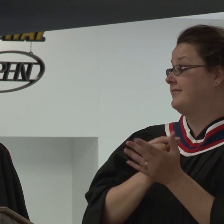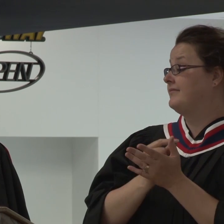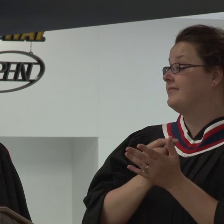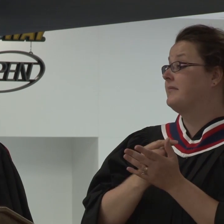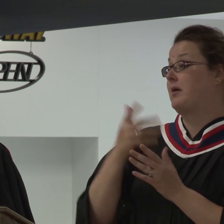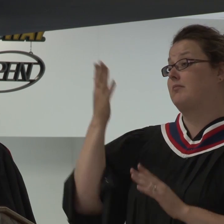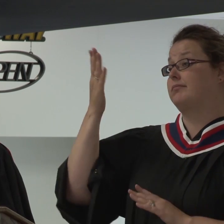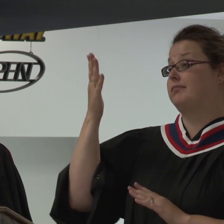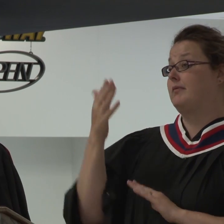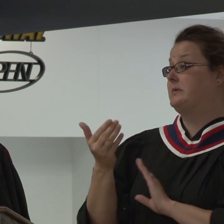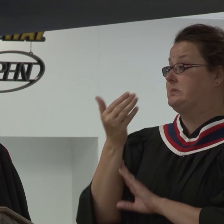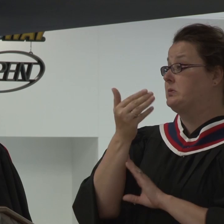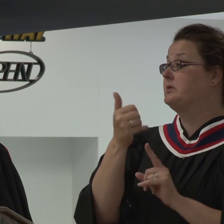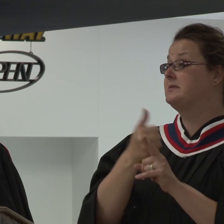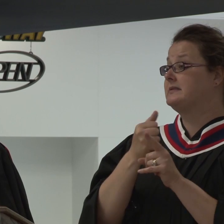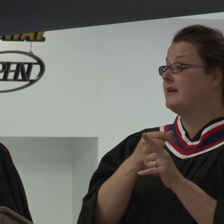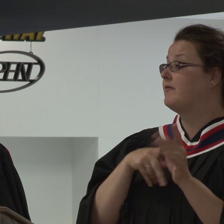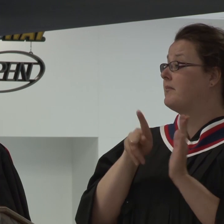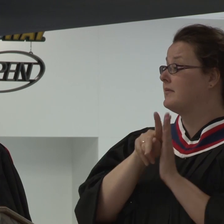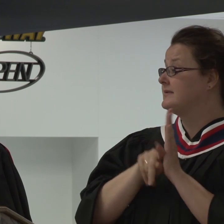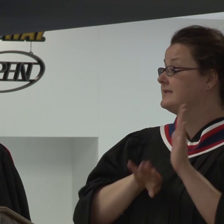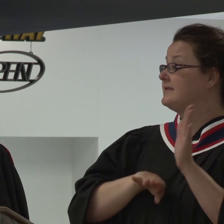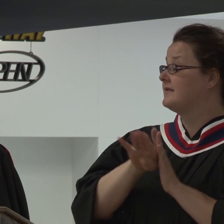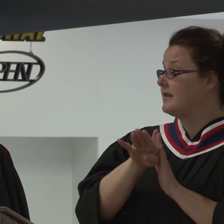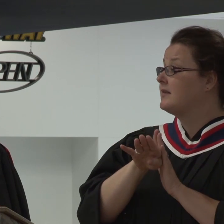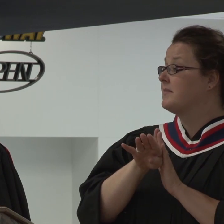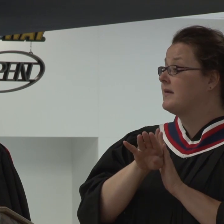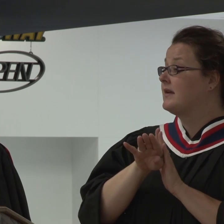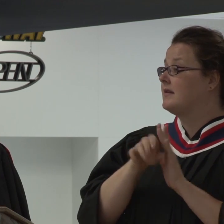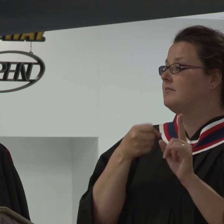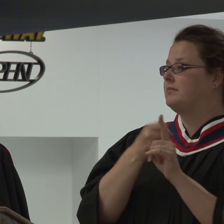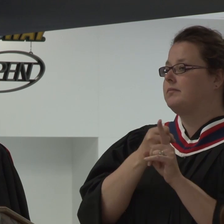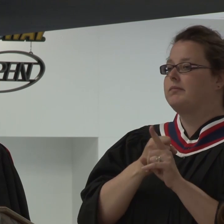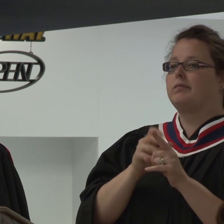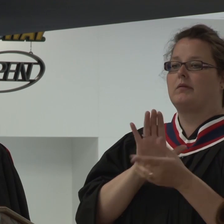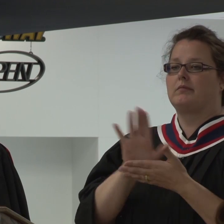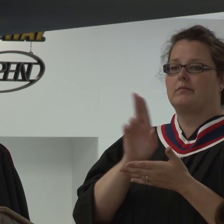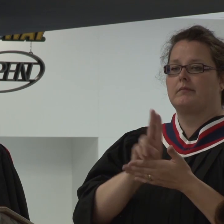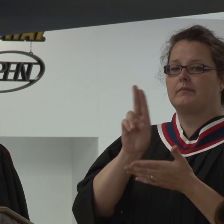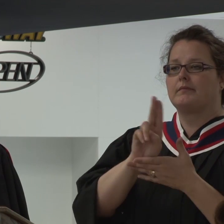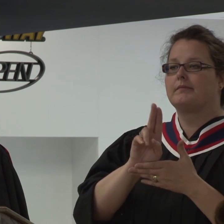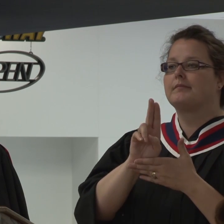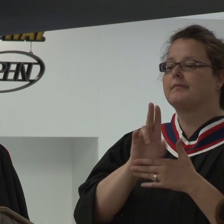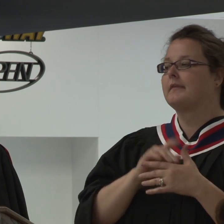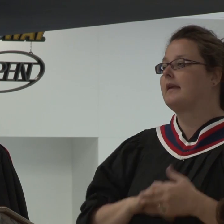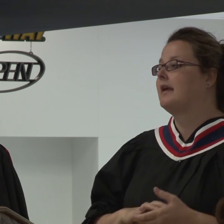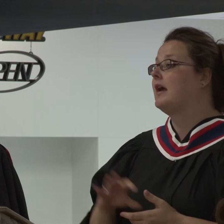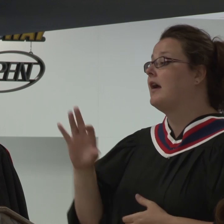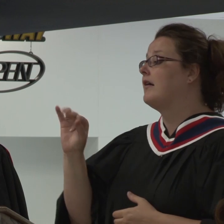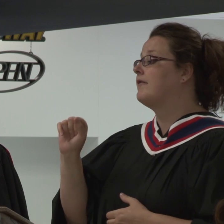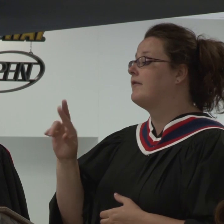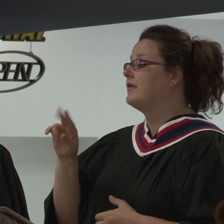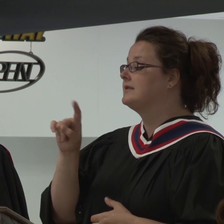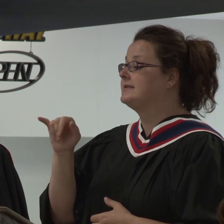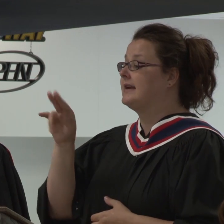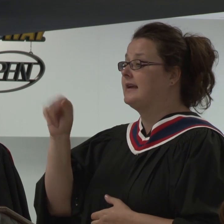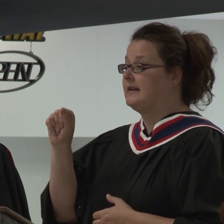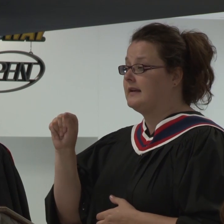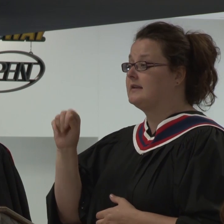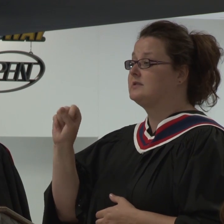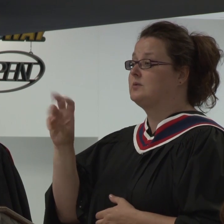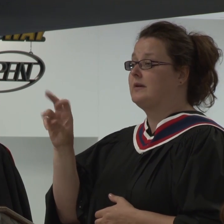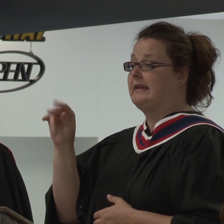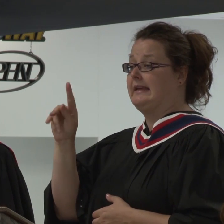role in post-secondary research and policy development across Canada. Photojournalism graduates Farzana Wahidi and Lana Slazik,